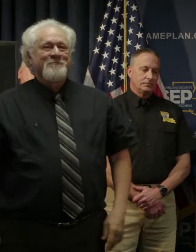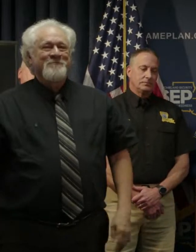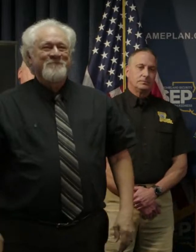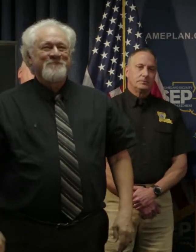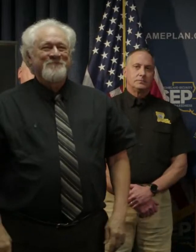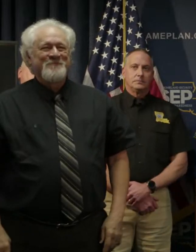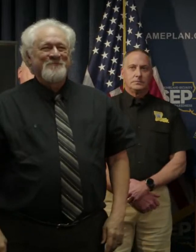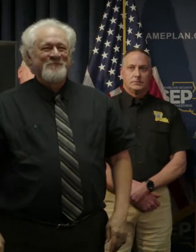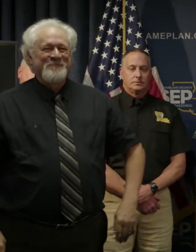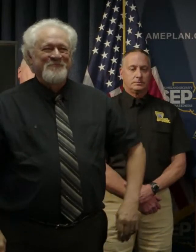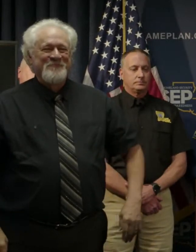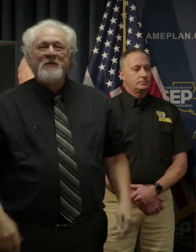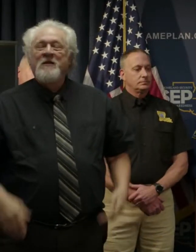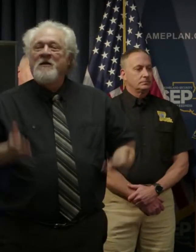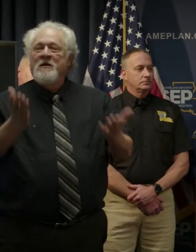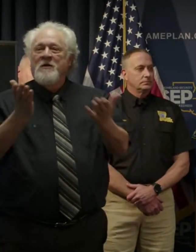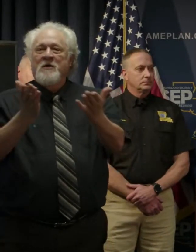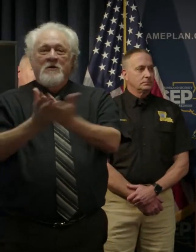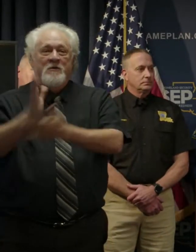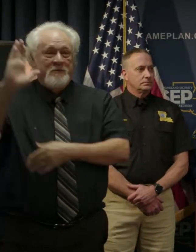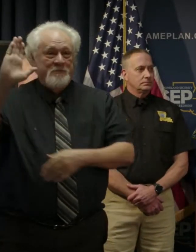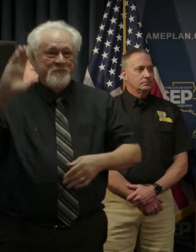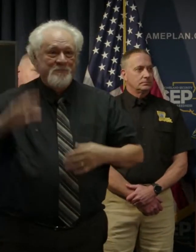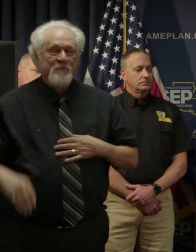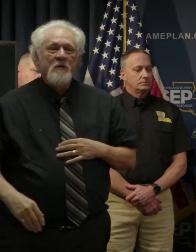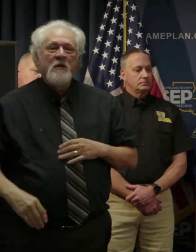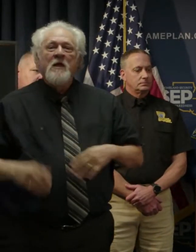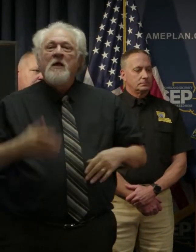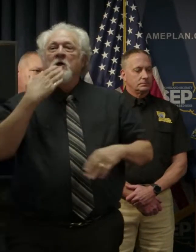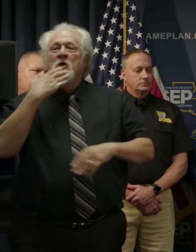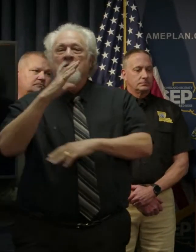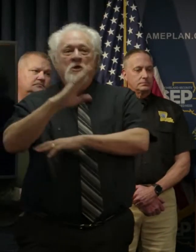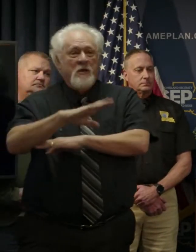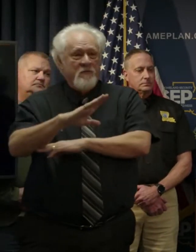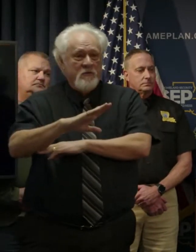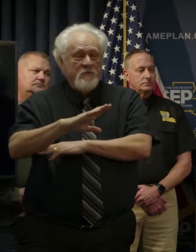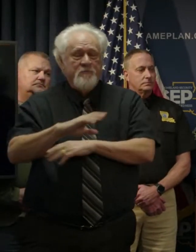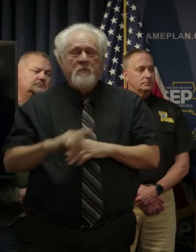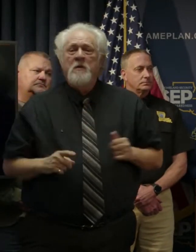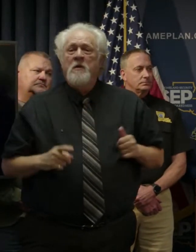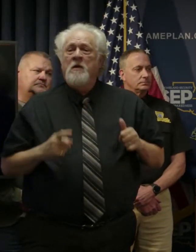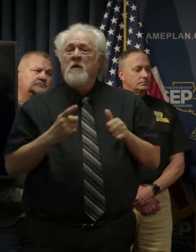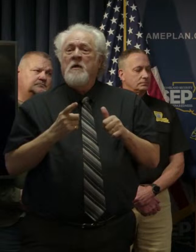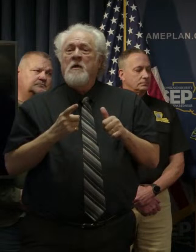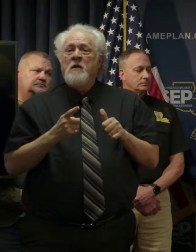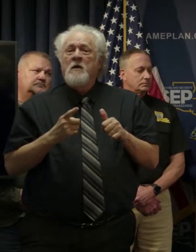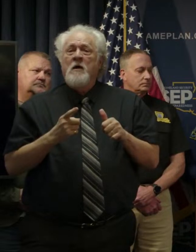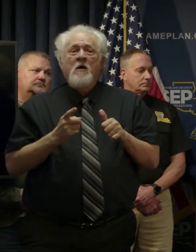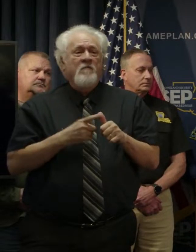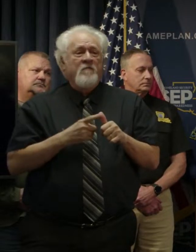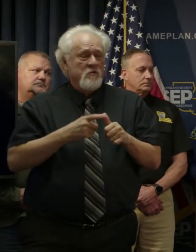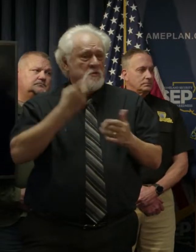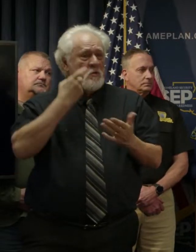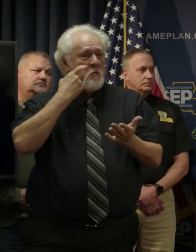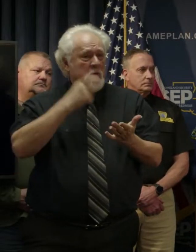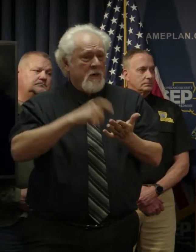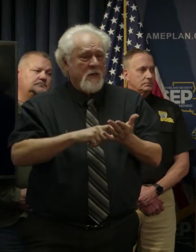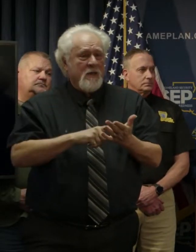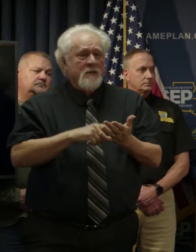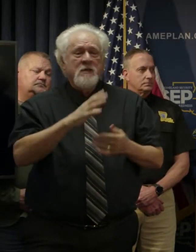Okay. All right. All right. Well, good afternoon. I first want to recognize